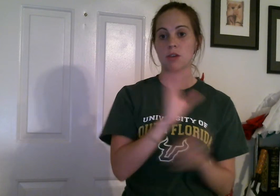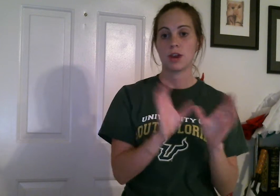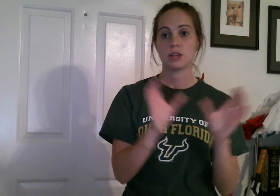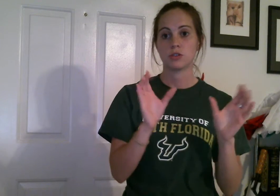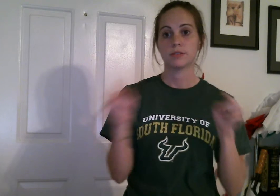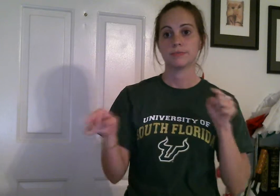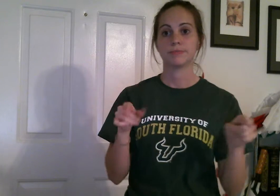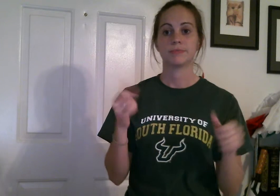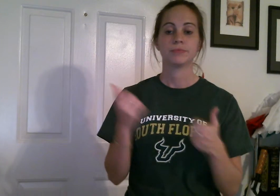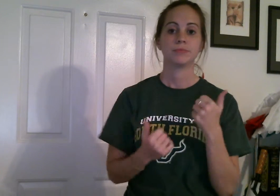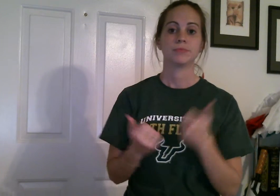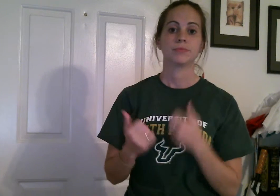credentials?